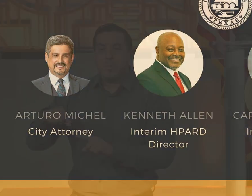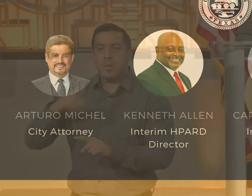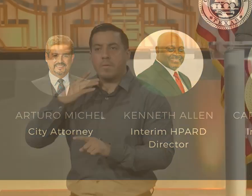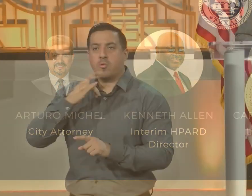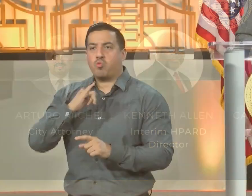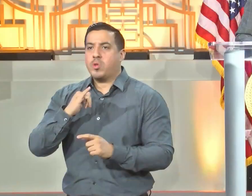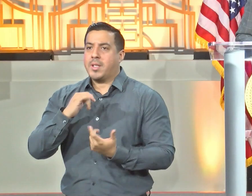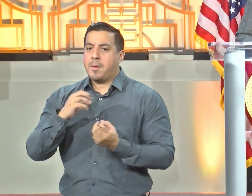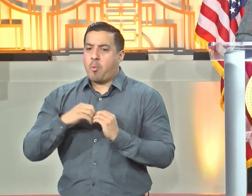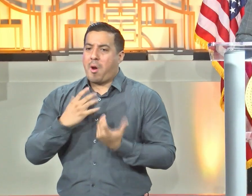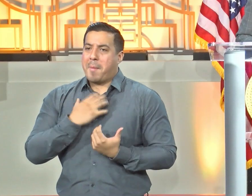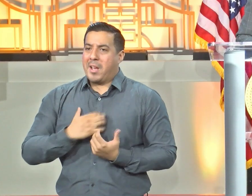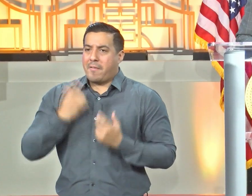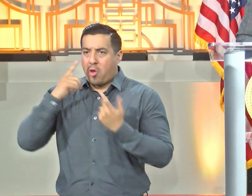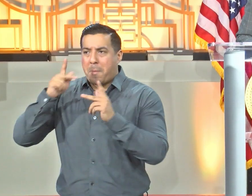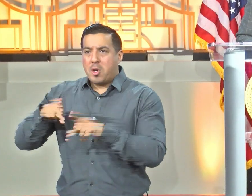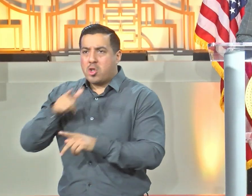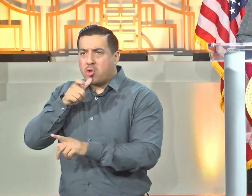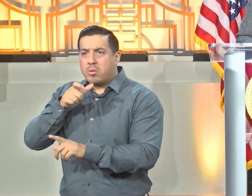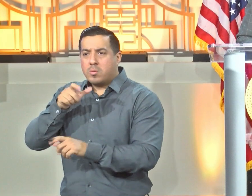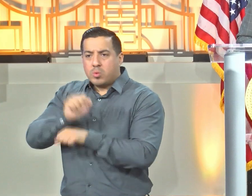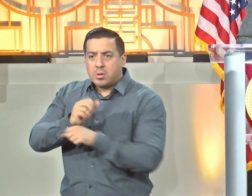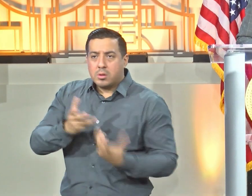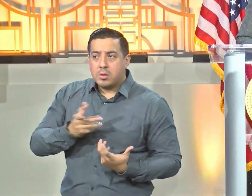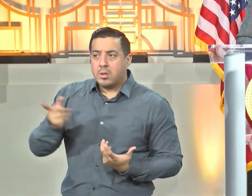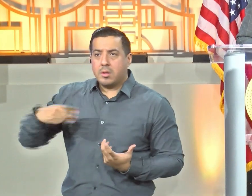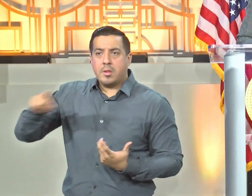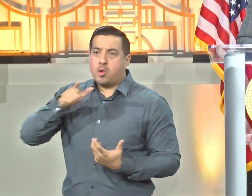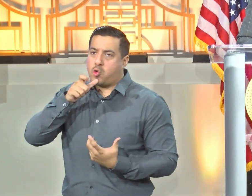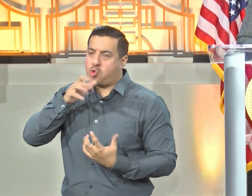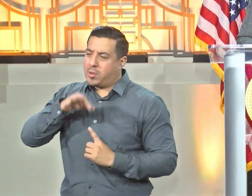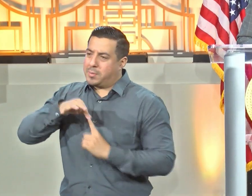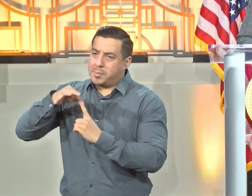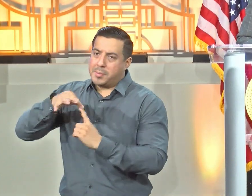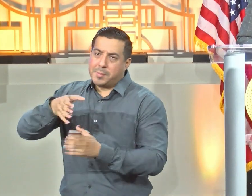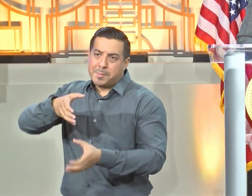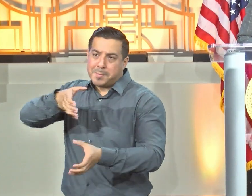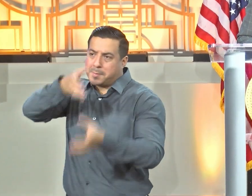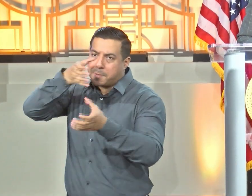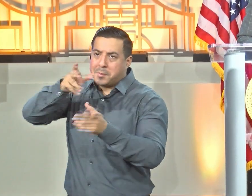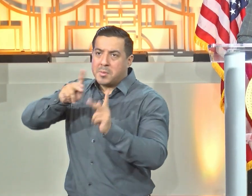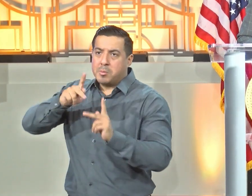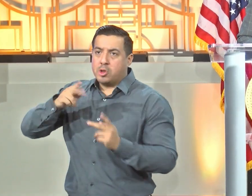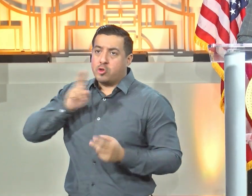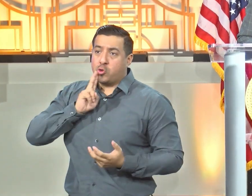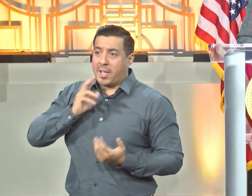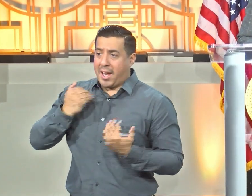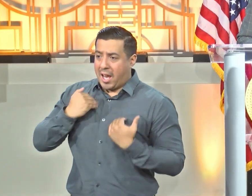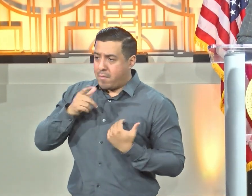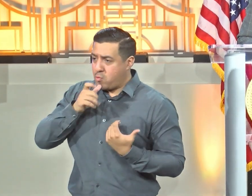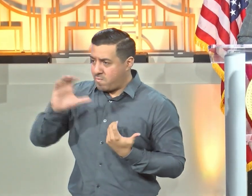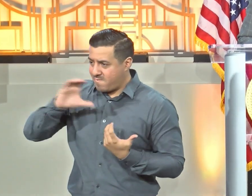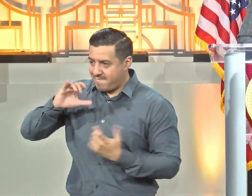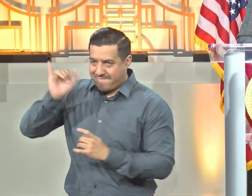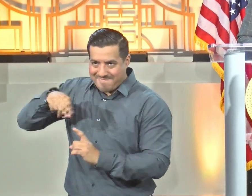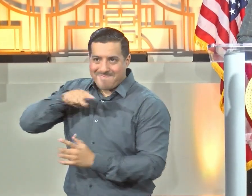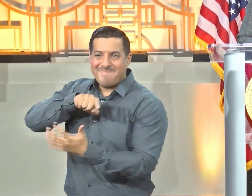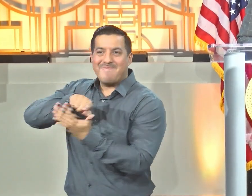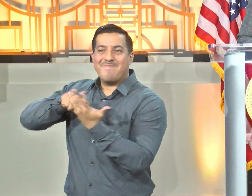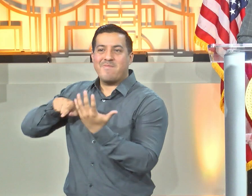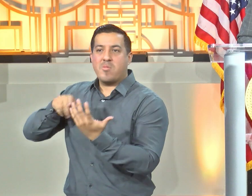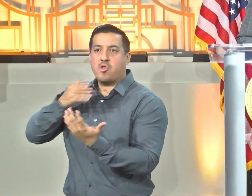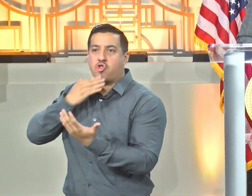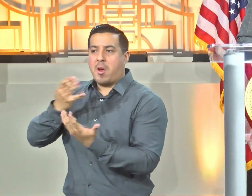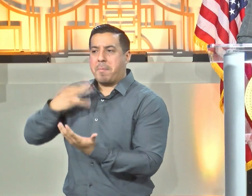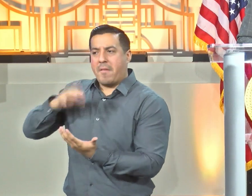in government, and each person here exemplifies the best of the brightest in Houston that Houston has, or will benefit for